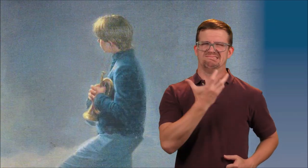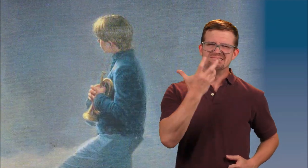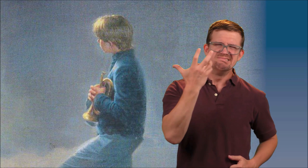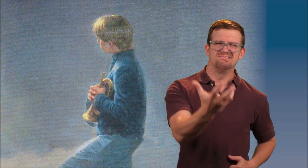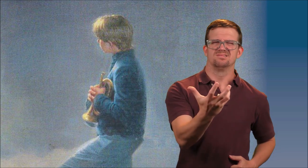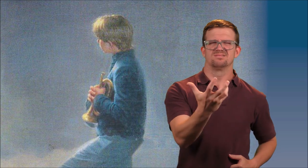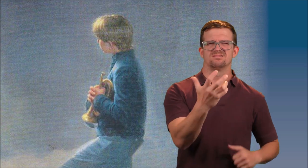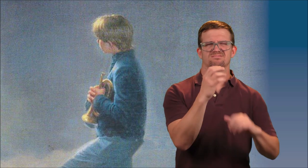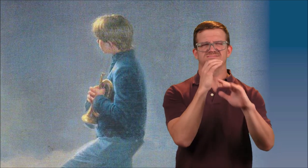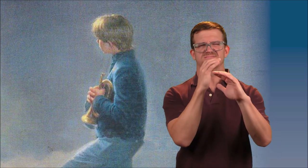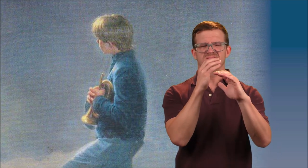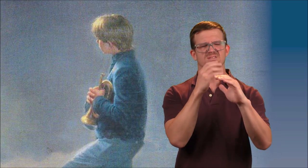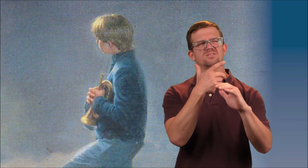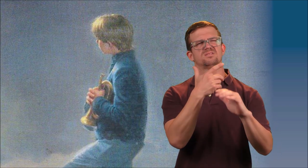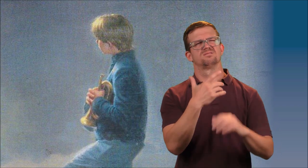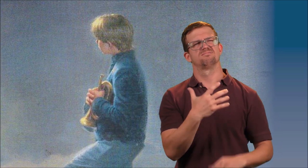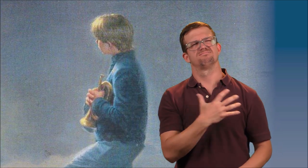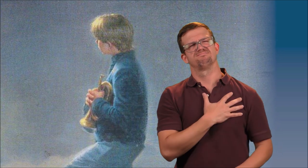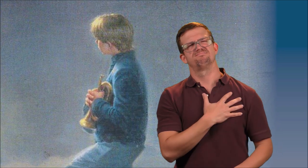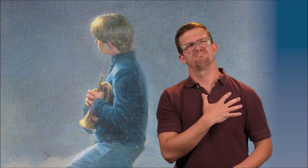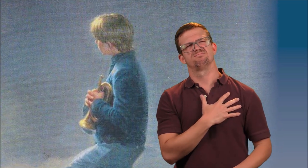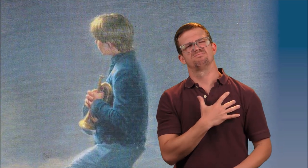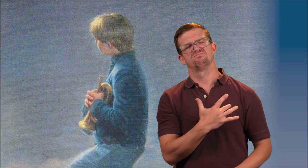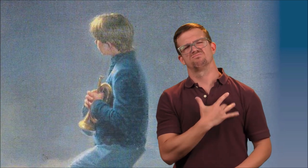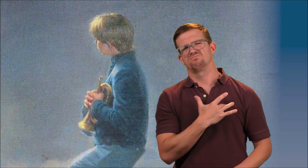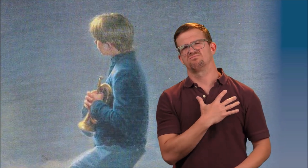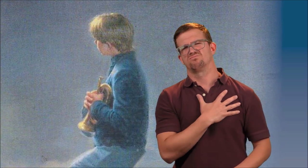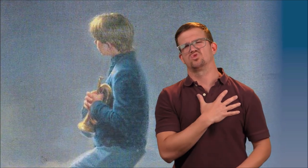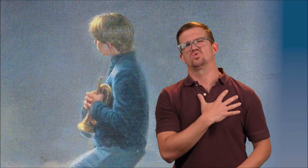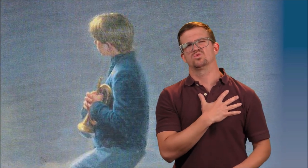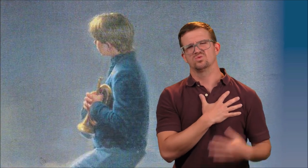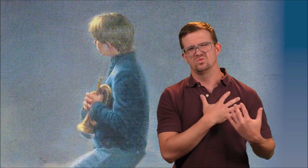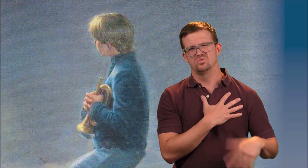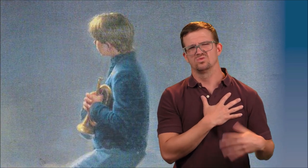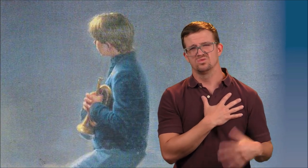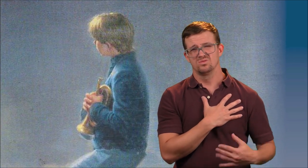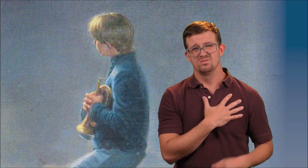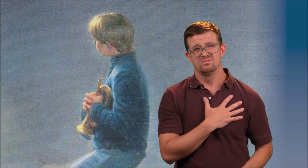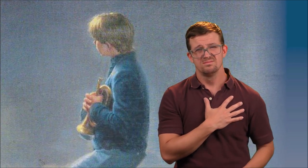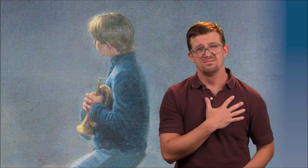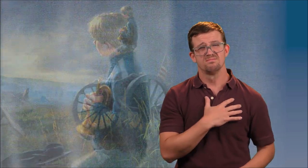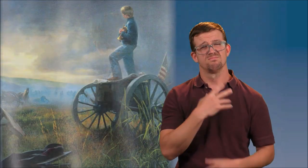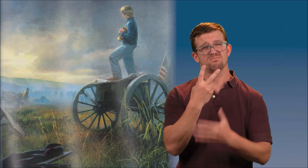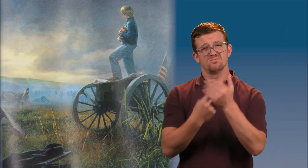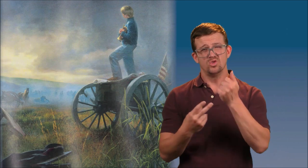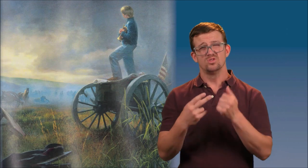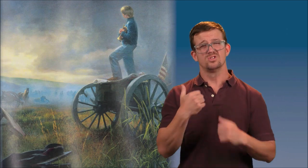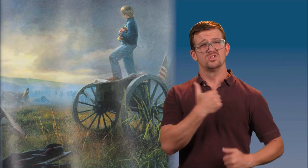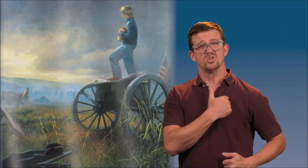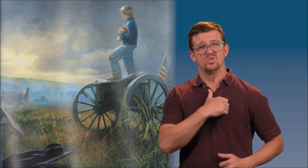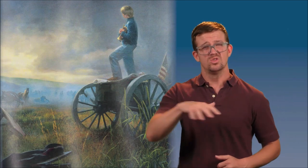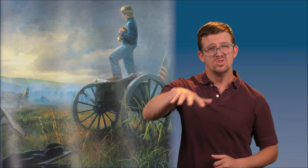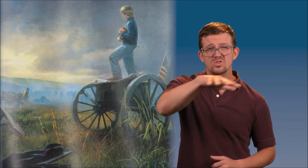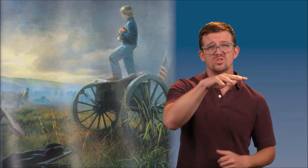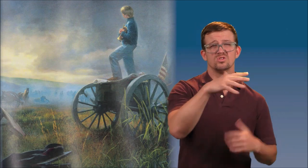The bittersweet refrain seemed to rise up from the boy's very soul and join in harmony with the